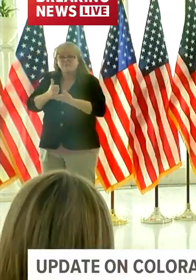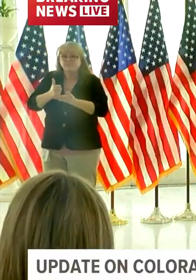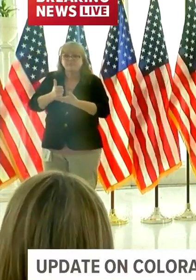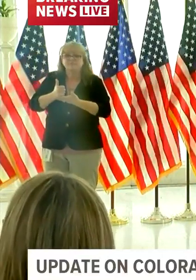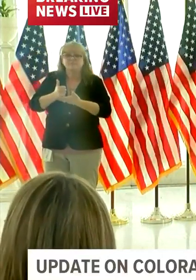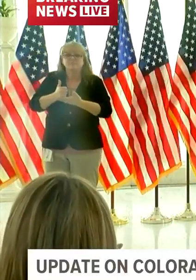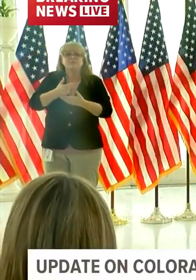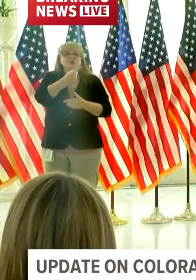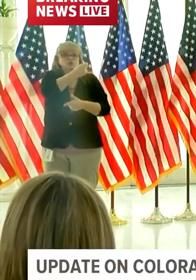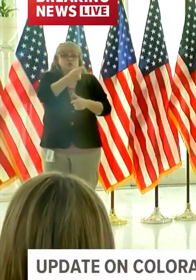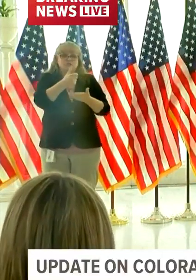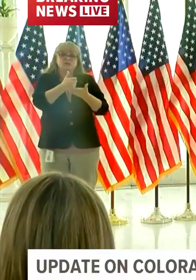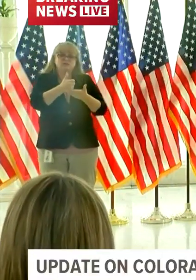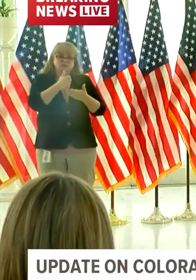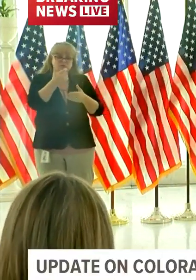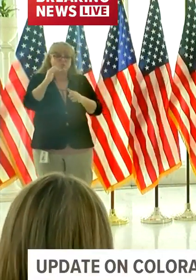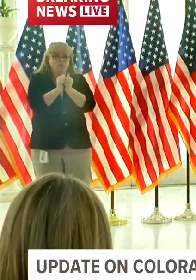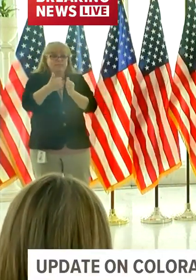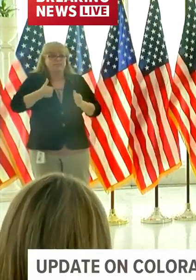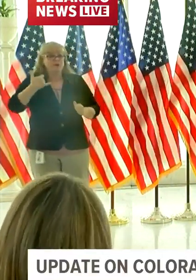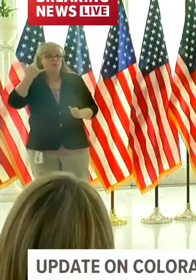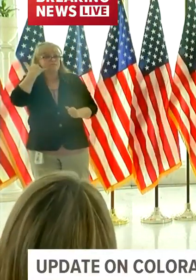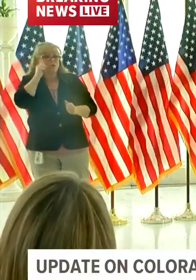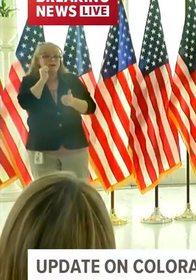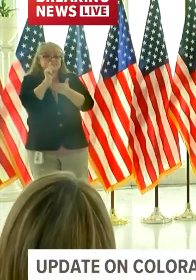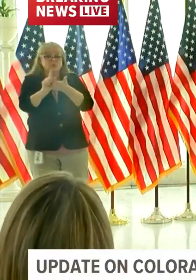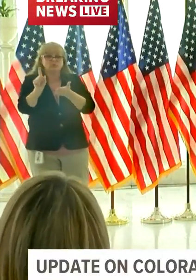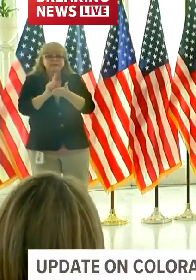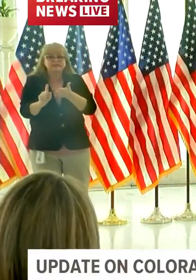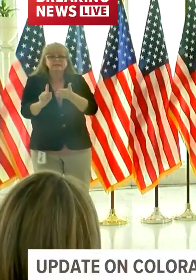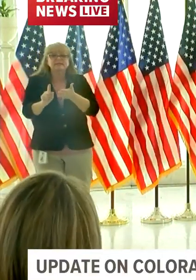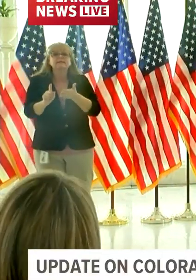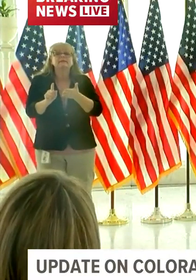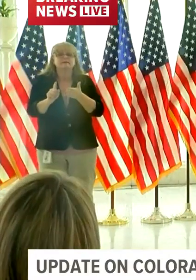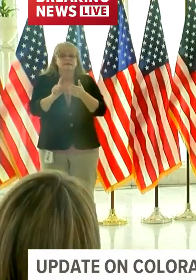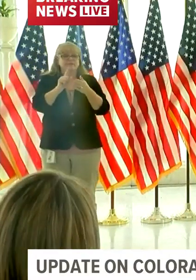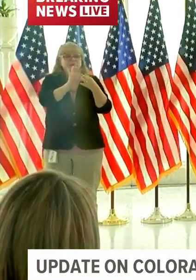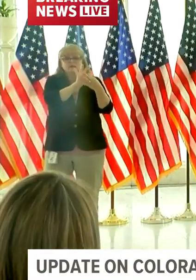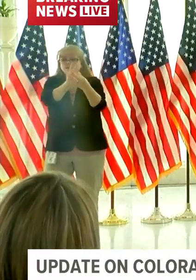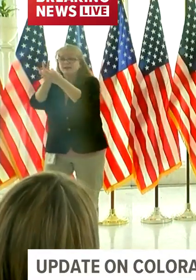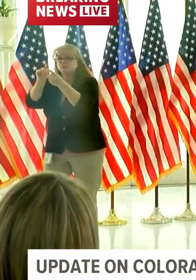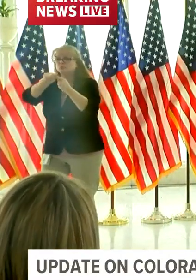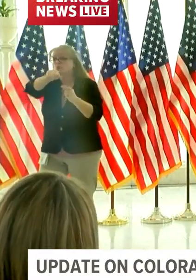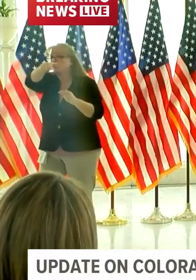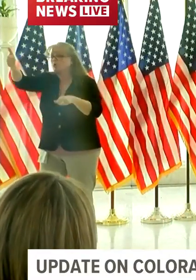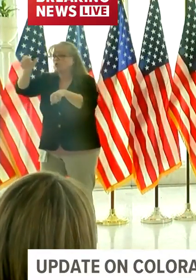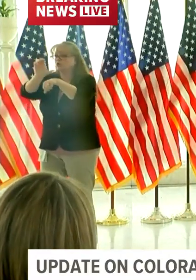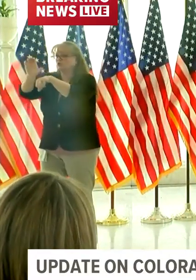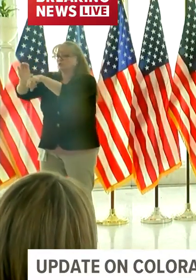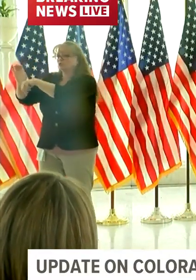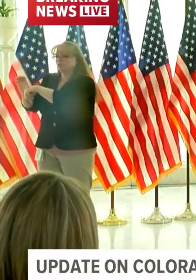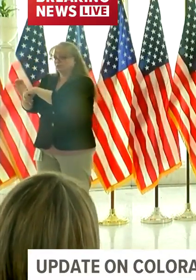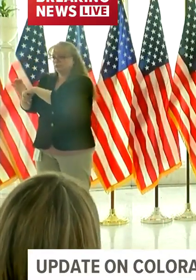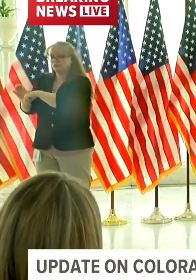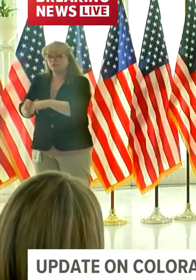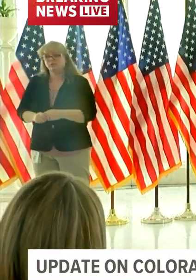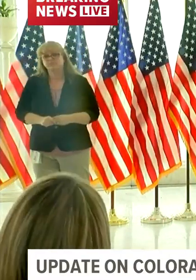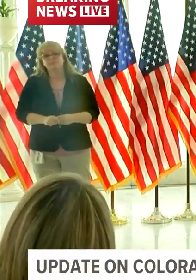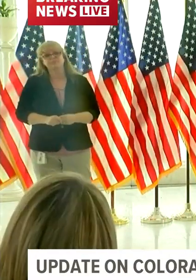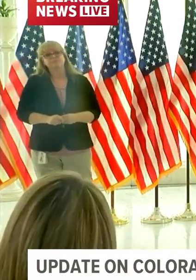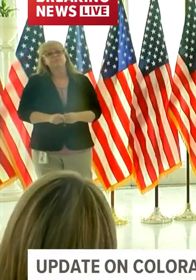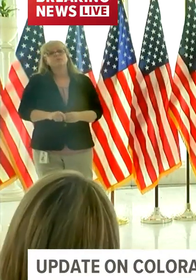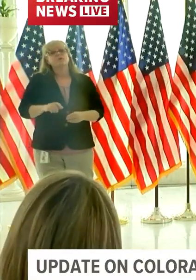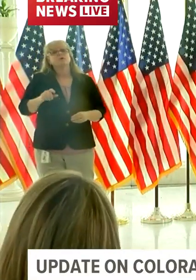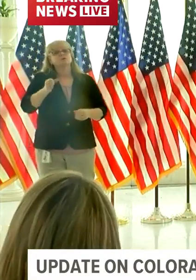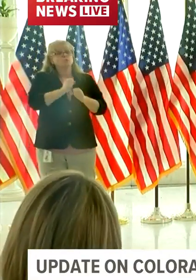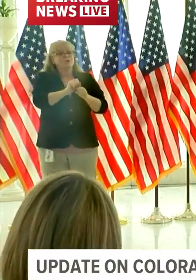faith leaders from across the state, and making sure that for Coloradans of faith, that we're able to get